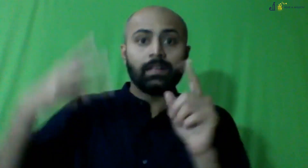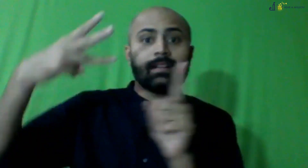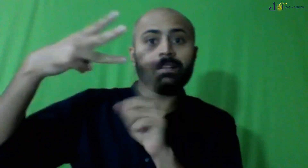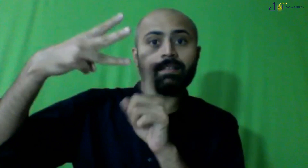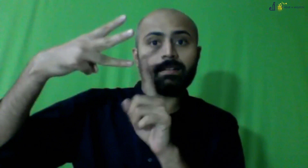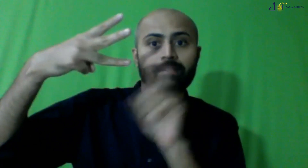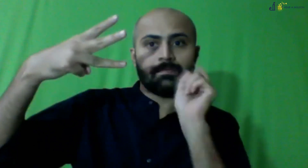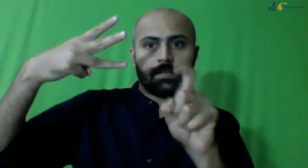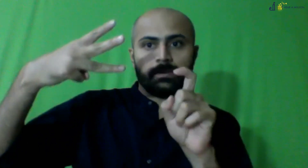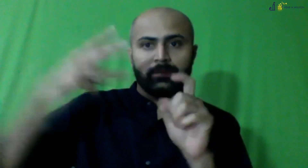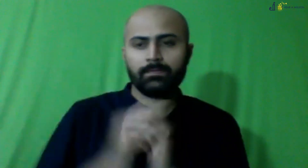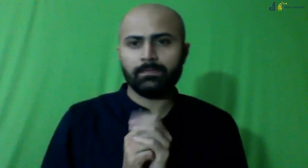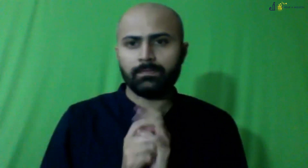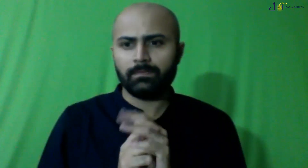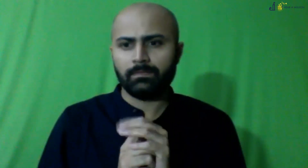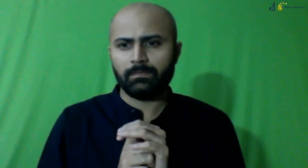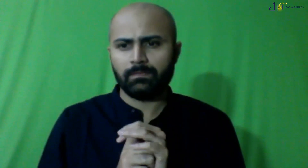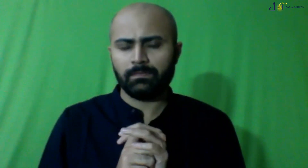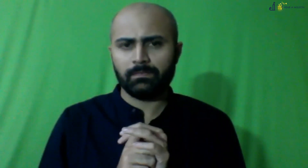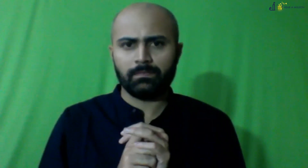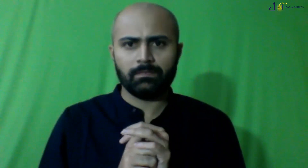Charu, can we have next question? Okay.